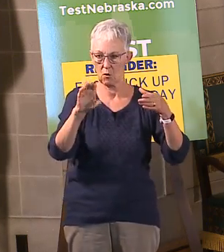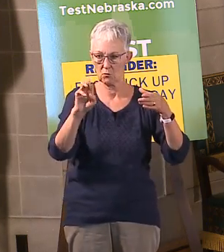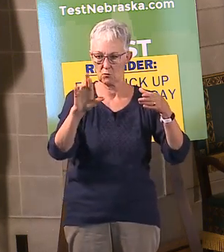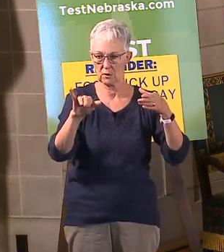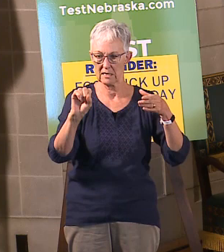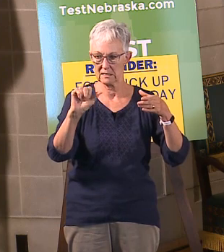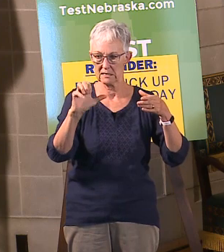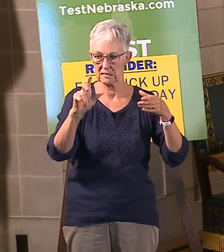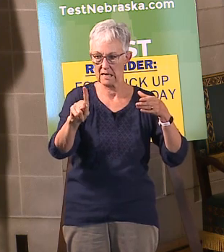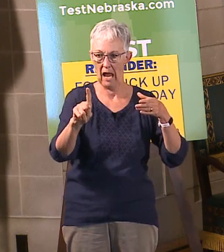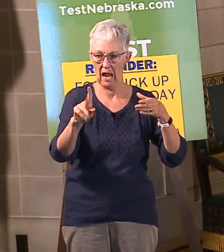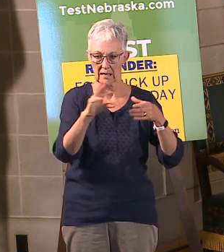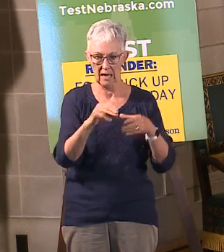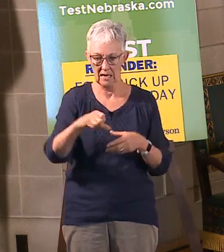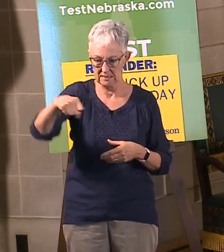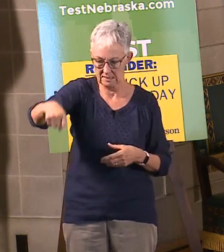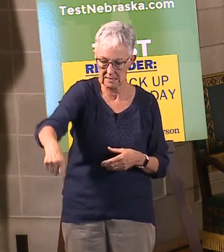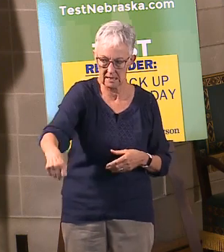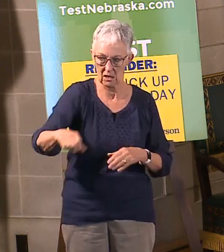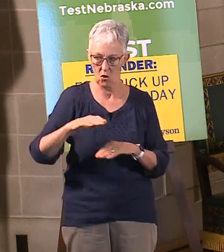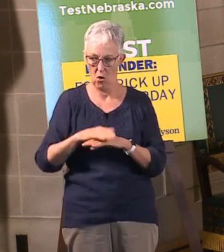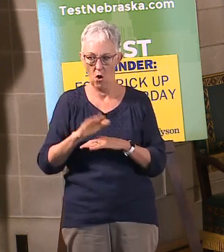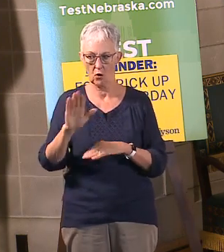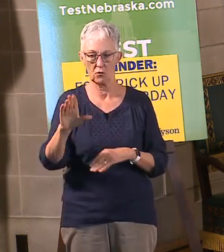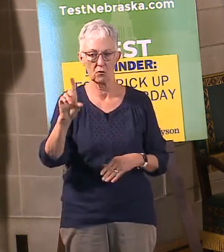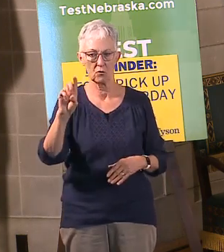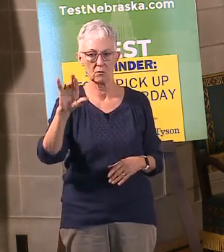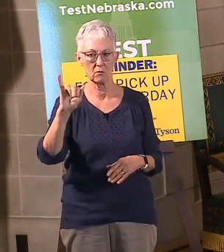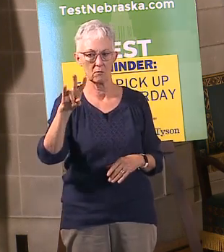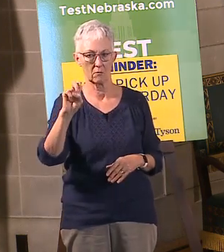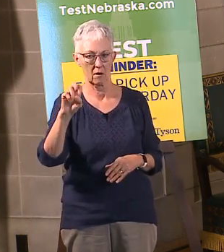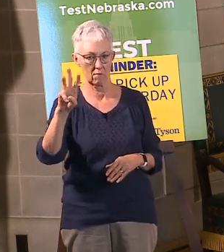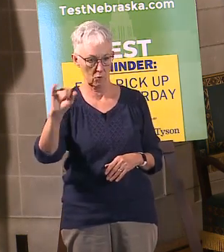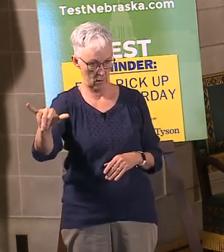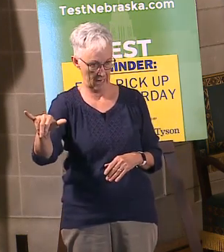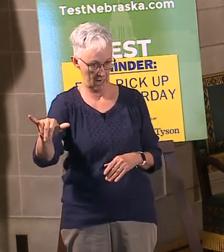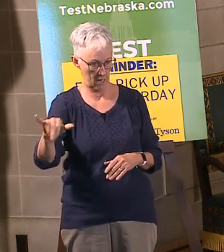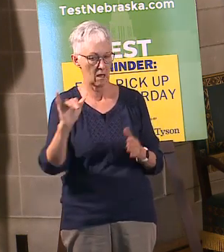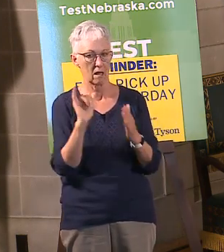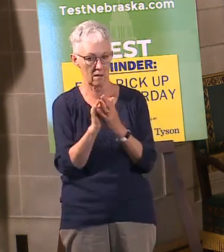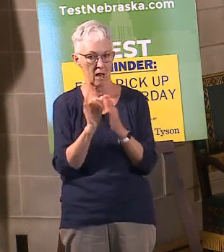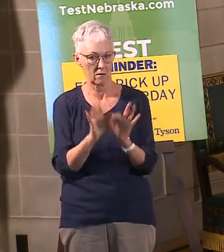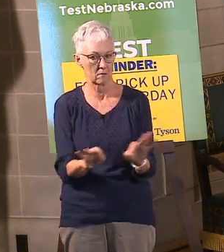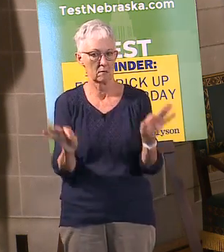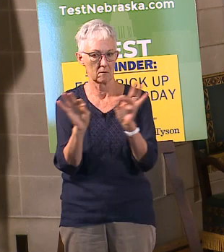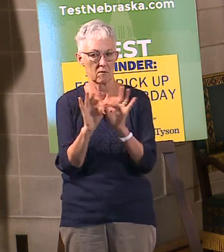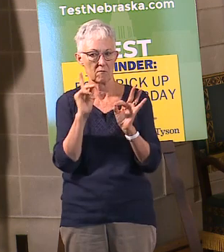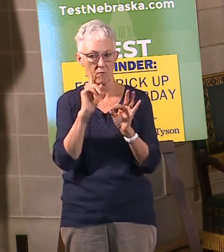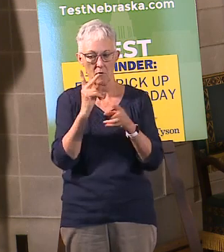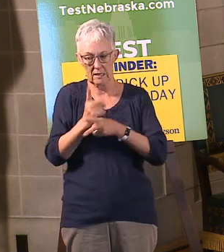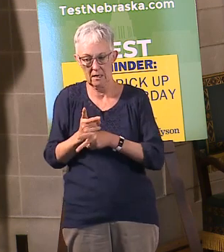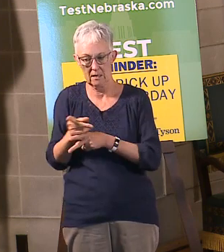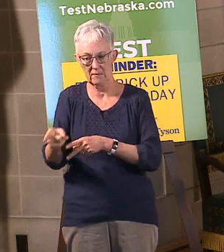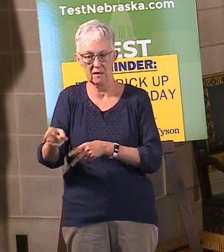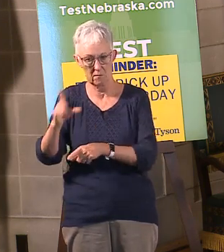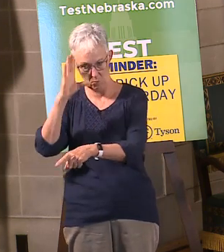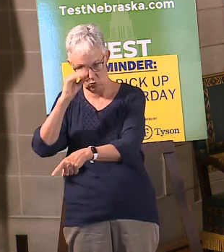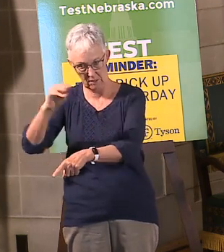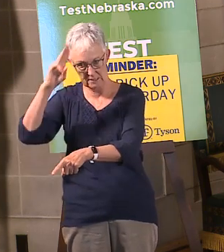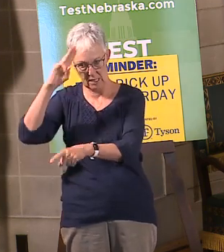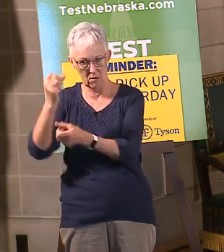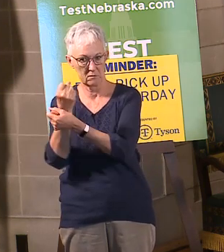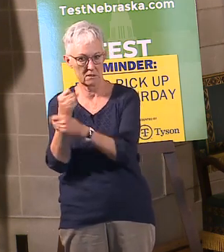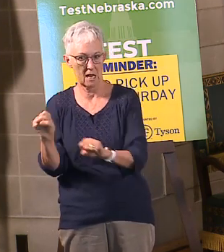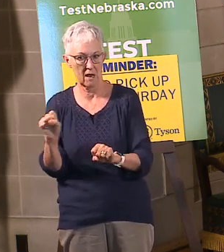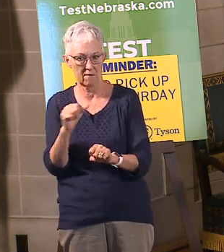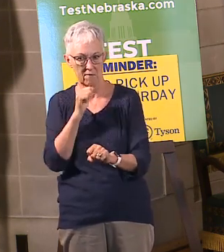the end of your driveway. That will help with social distancing, which is the first thing we were asked to do with Scouting for Food. Number two, if you